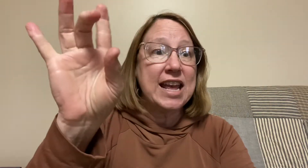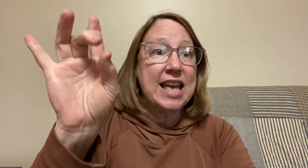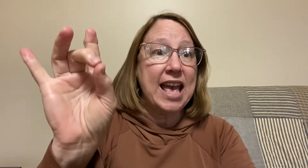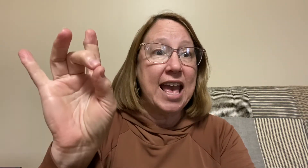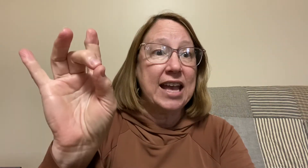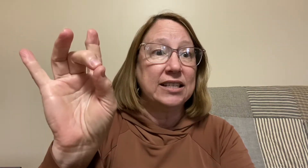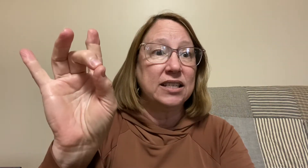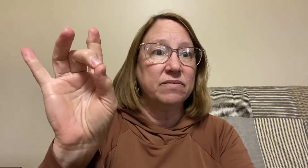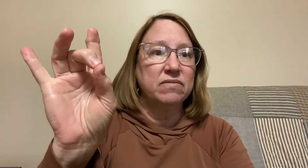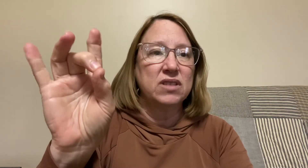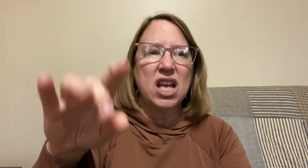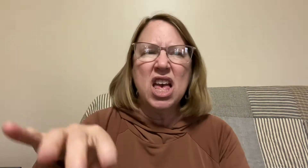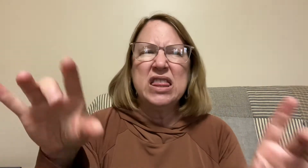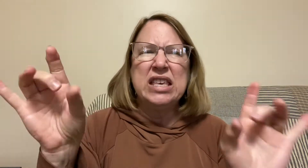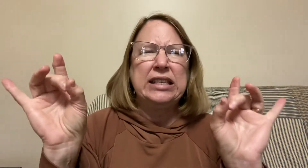during this outbreak.